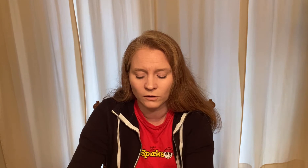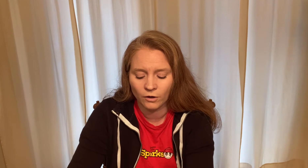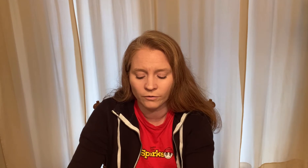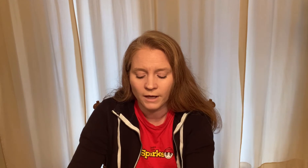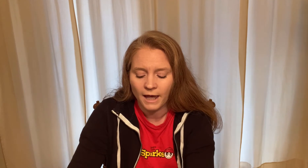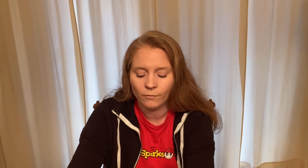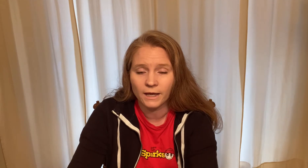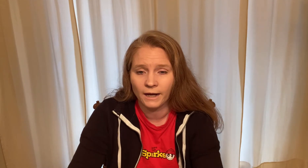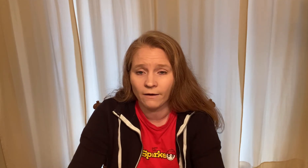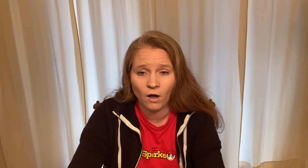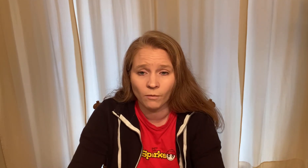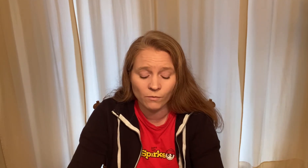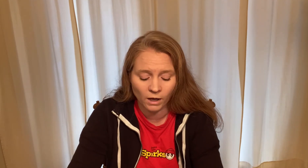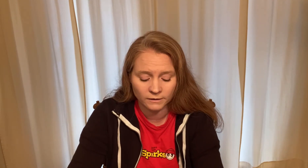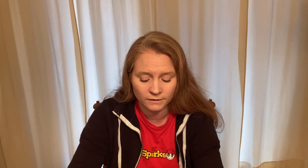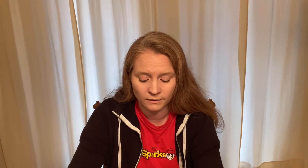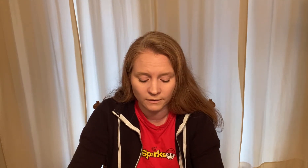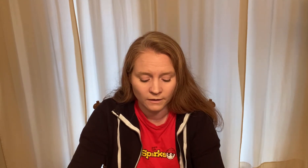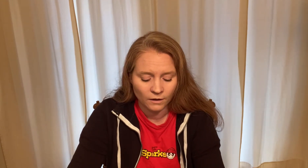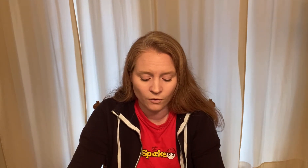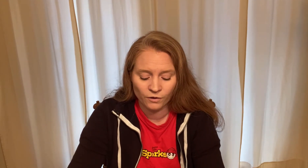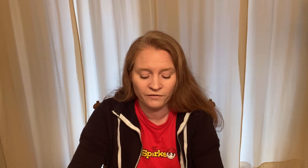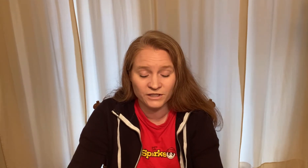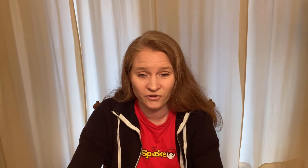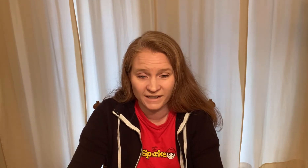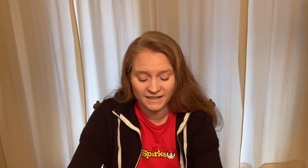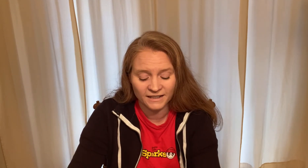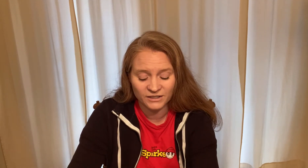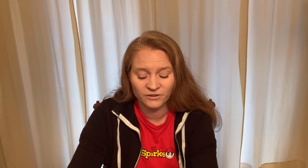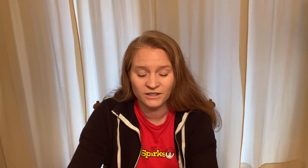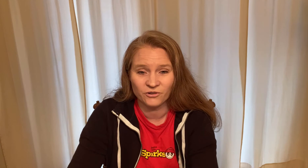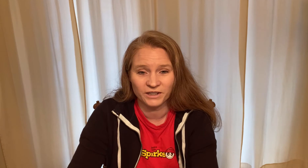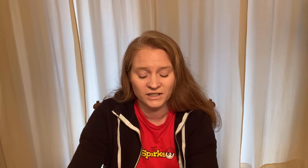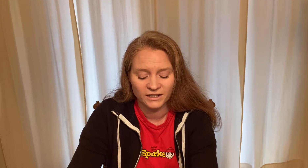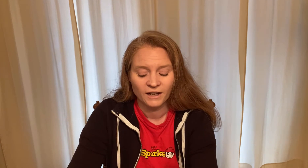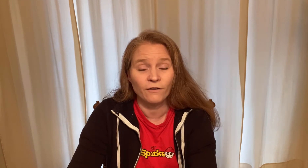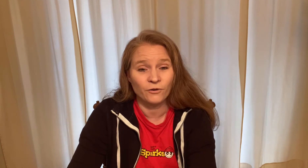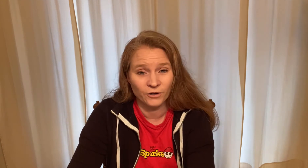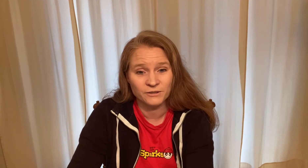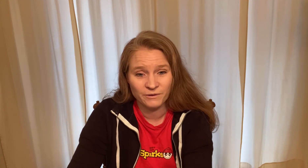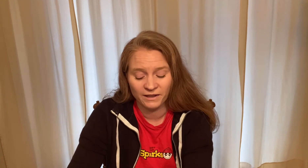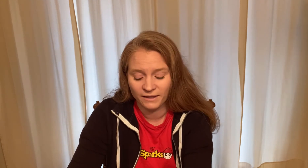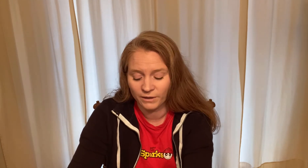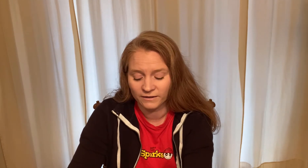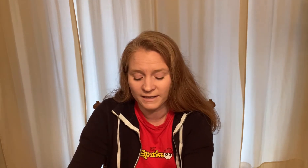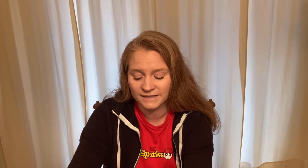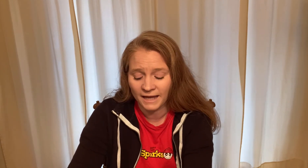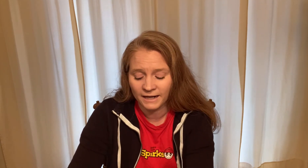load, and we can have all we want." The orphans grinned, and so did George. "Of course we want the milk," he said.